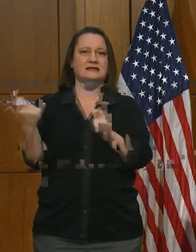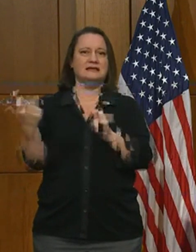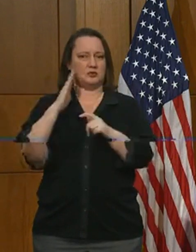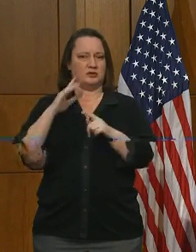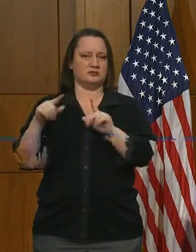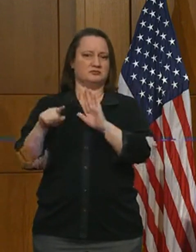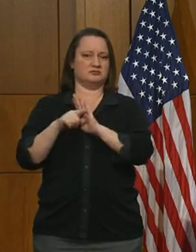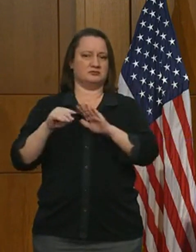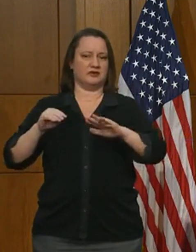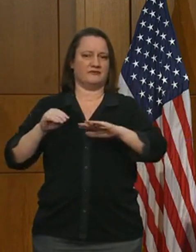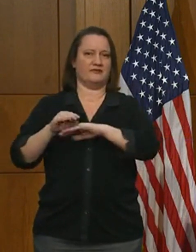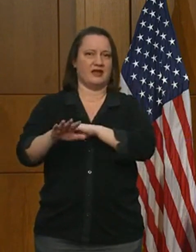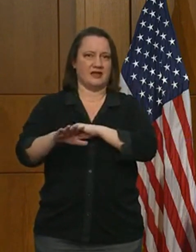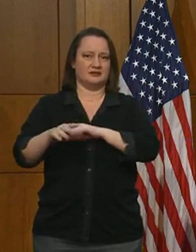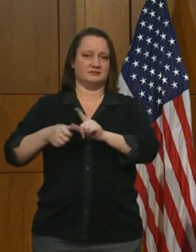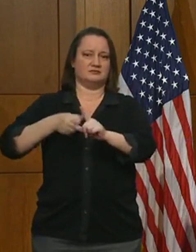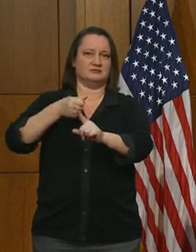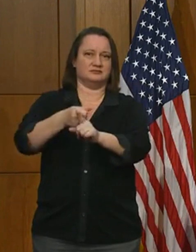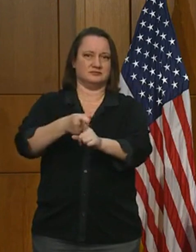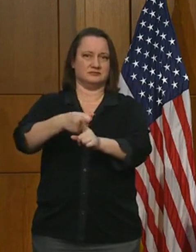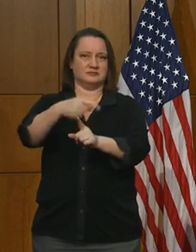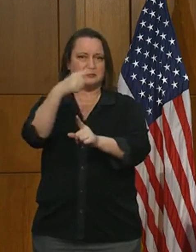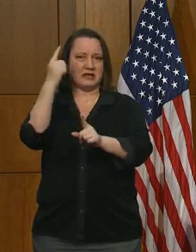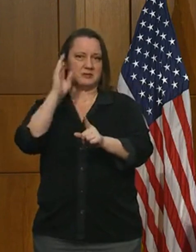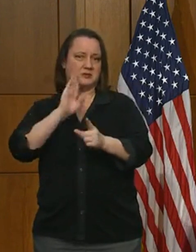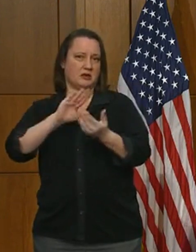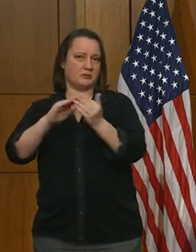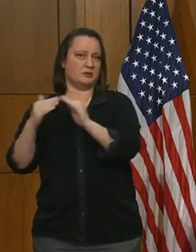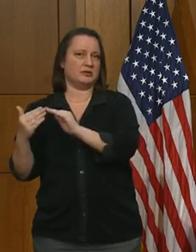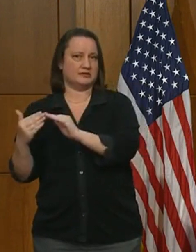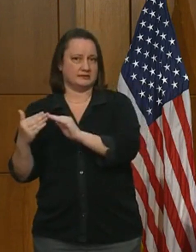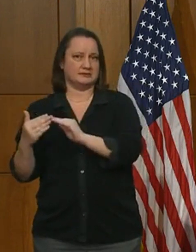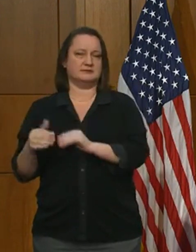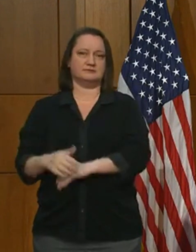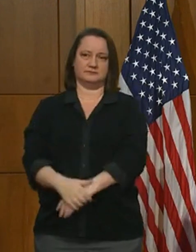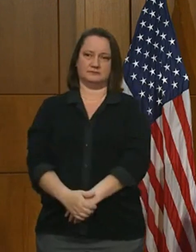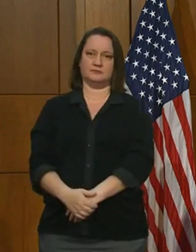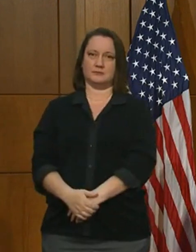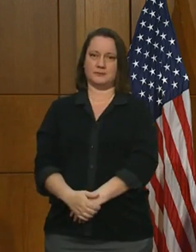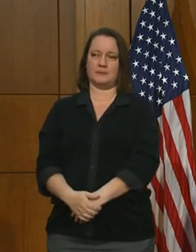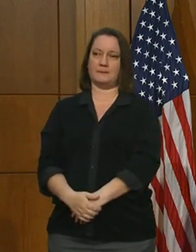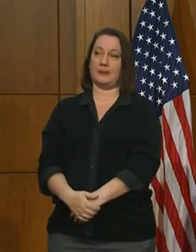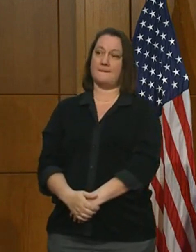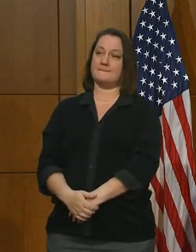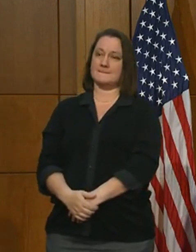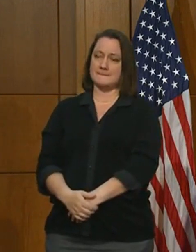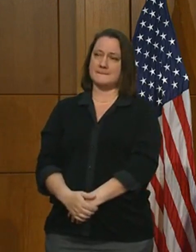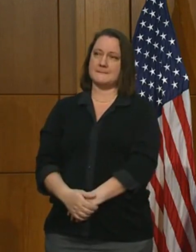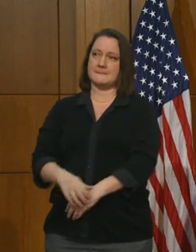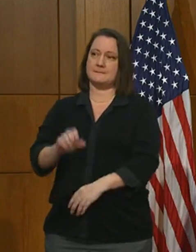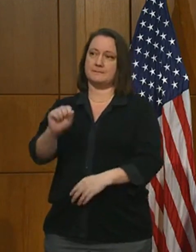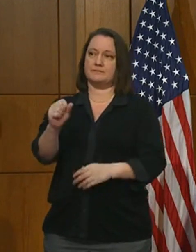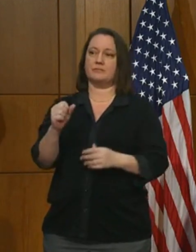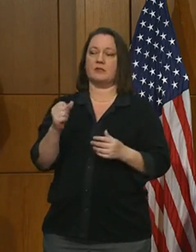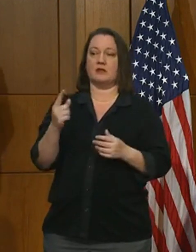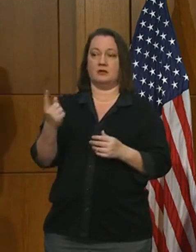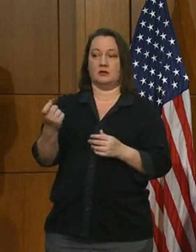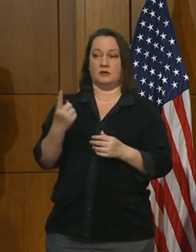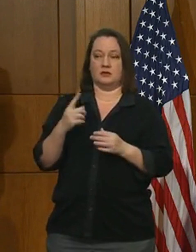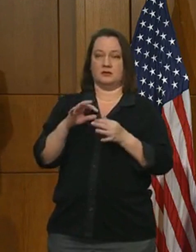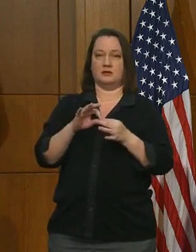for Mayor Dyer. Sure. The question, Andre, is as far as the Black